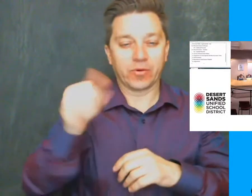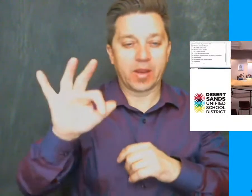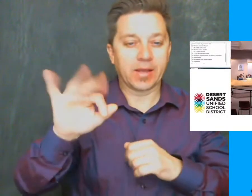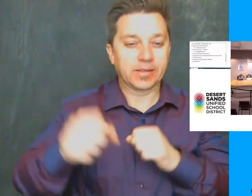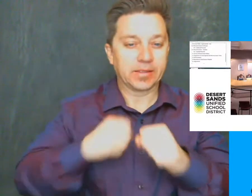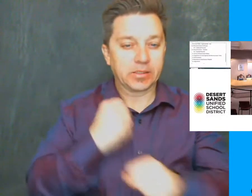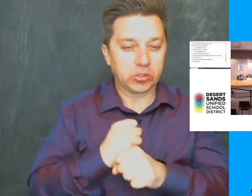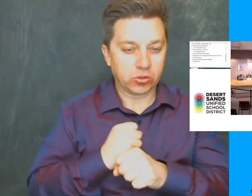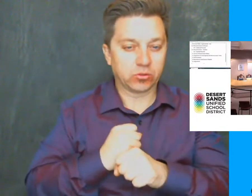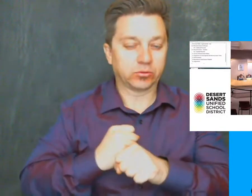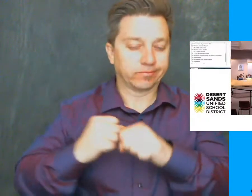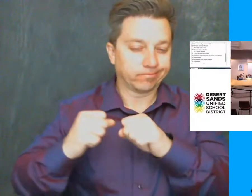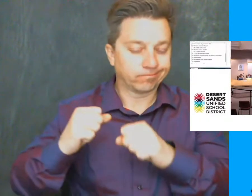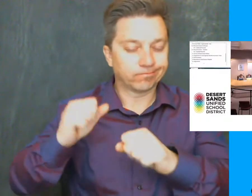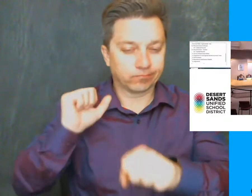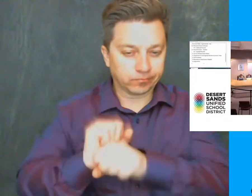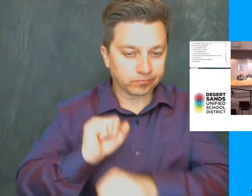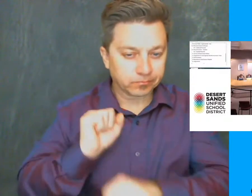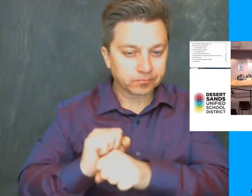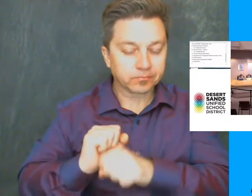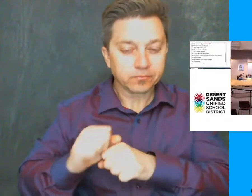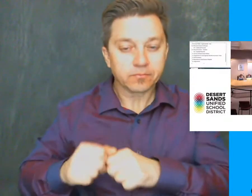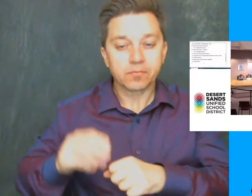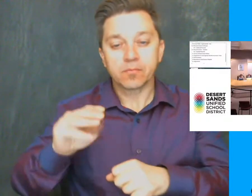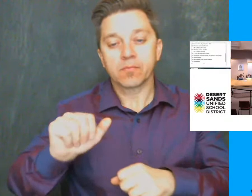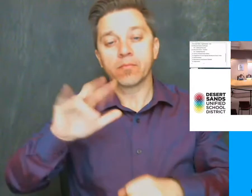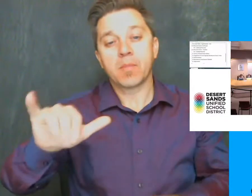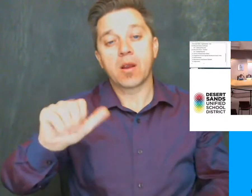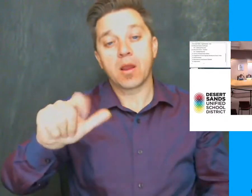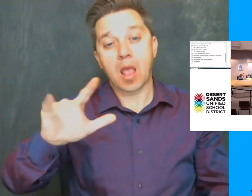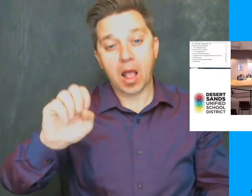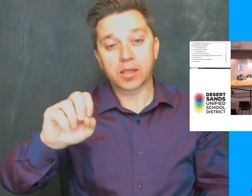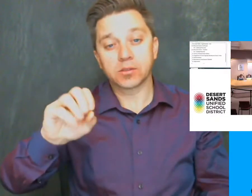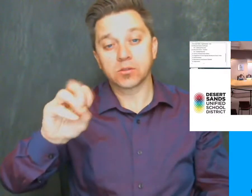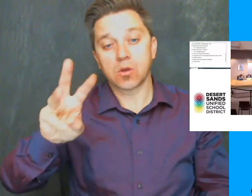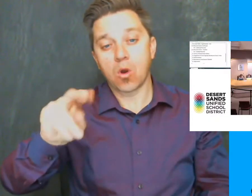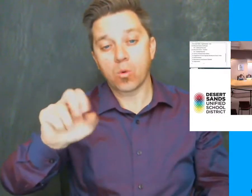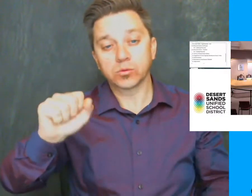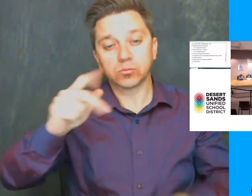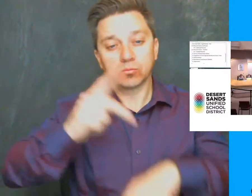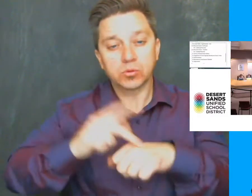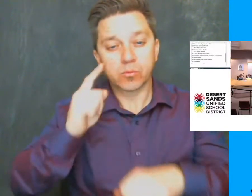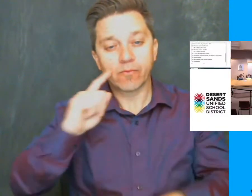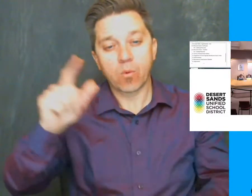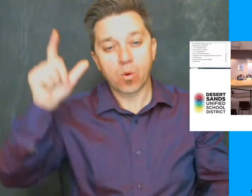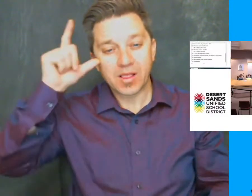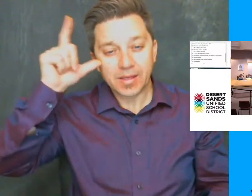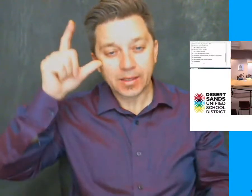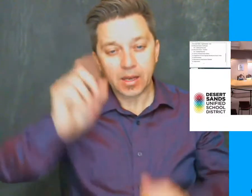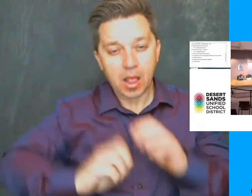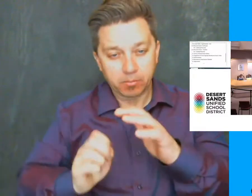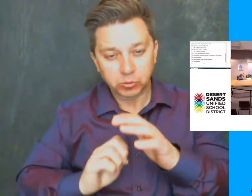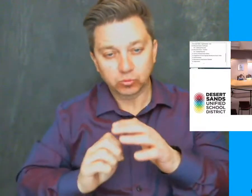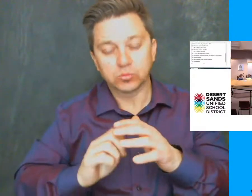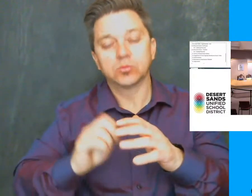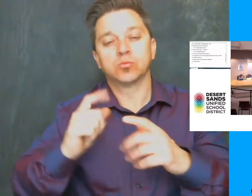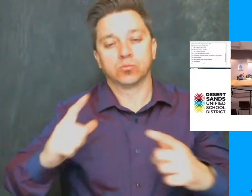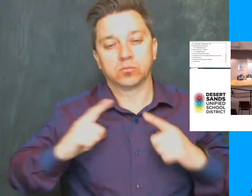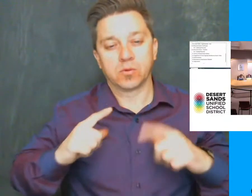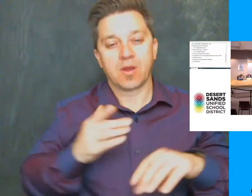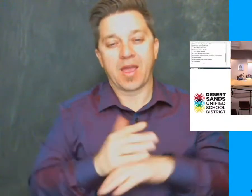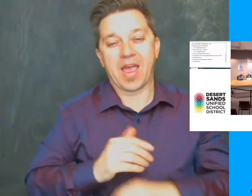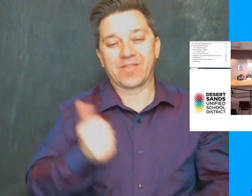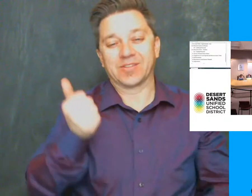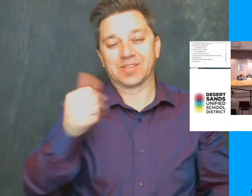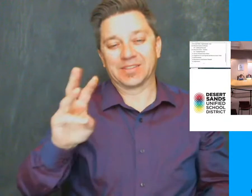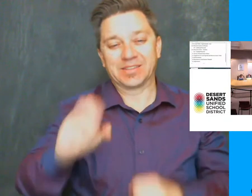years of service. Mary Alice Owens, she's the principal of Lincoln Elementary. She's retiring after